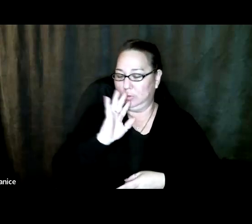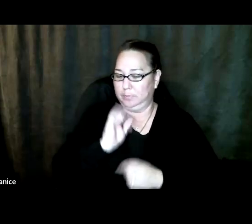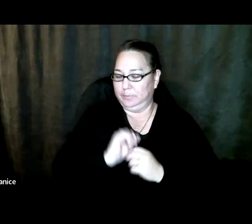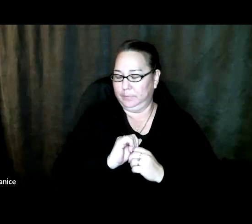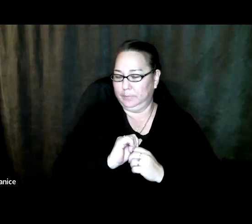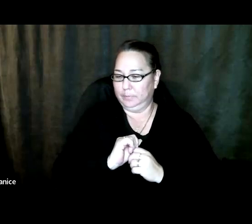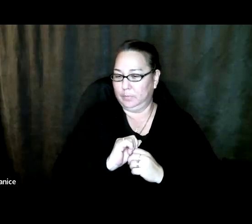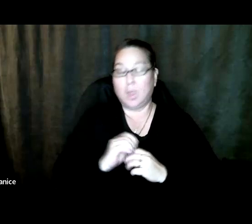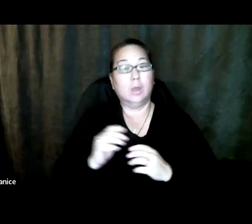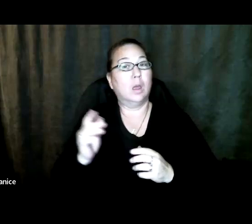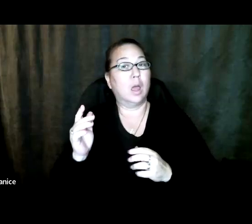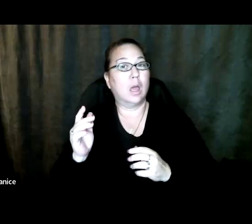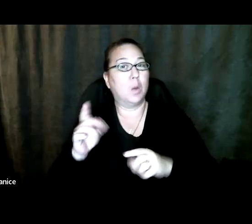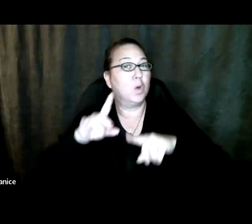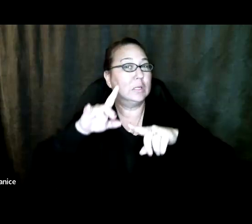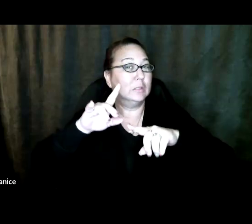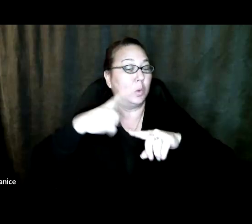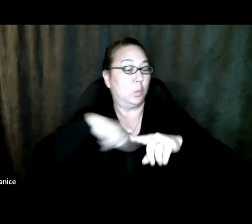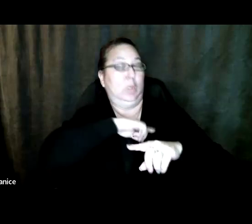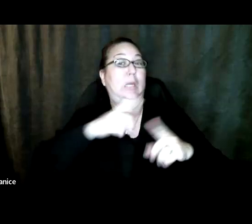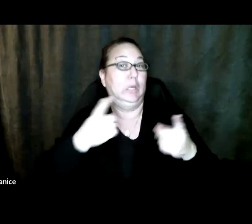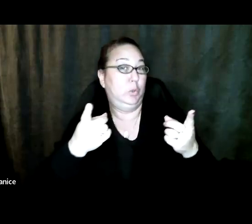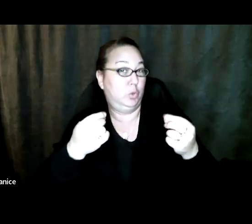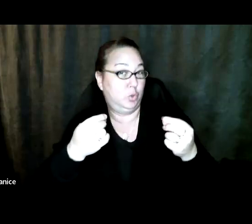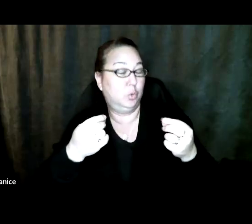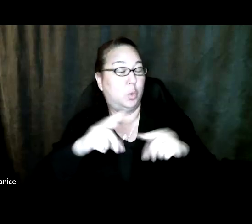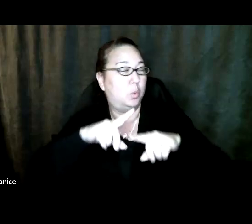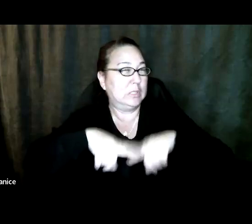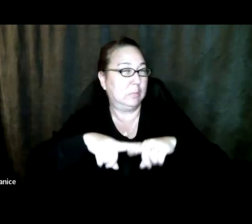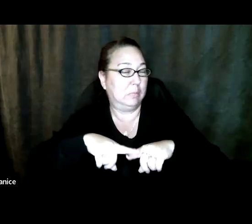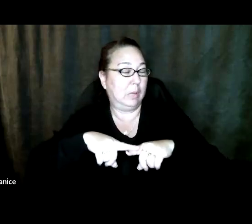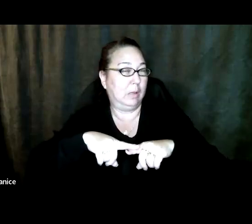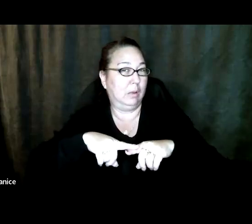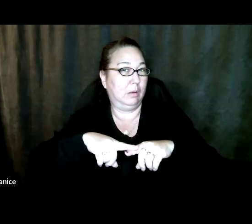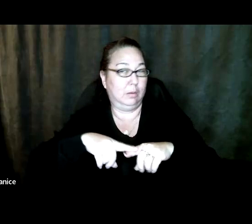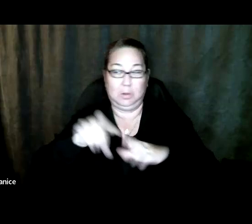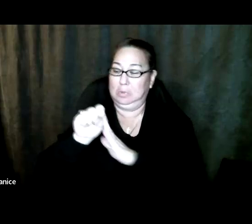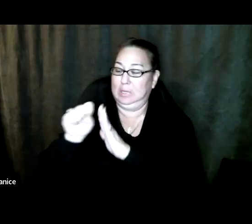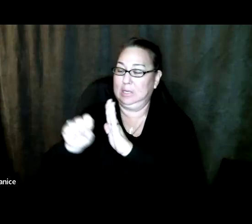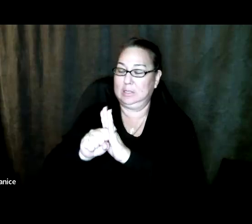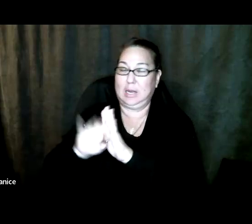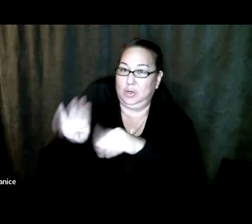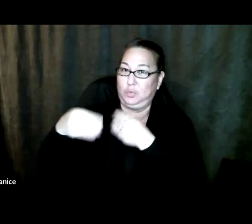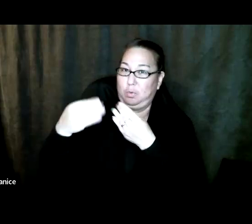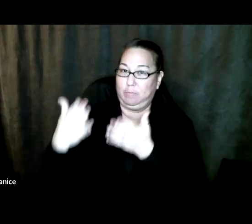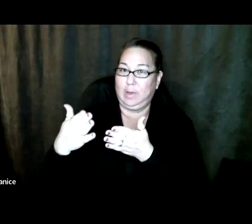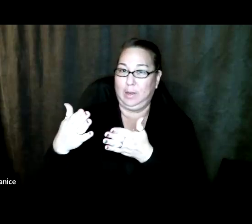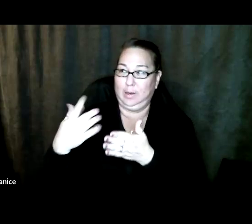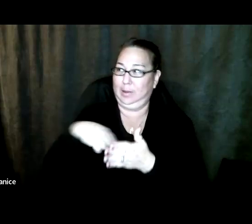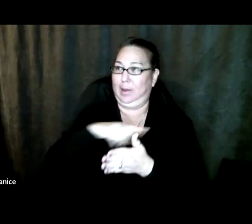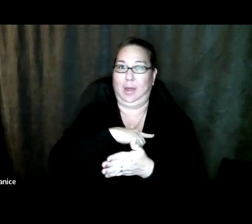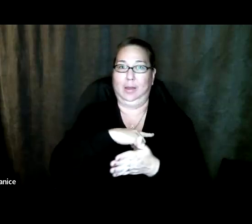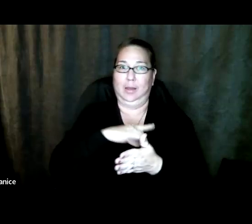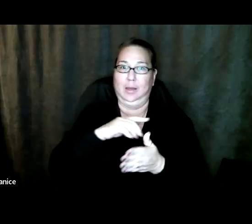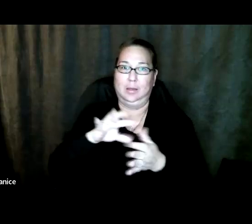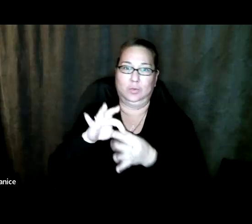what we do will depend upon what the state is providing guidance on as one factor. I don't know